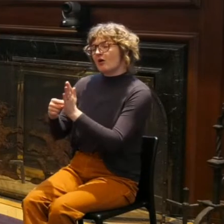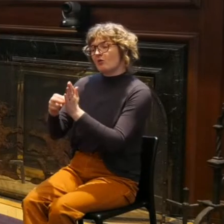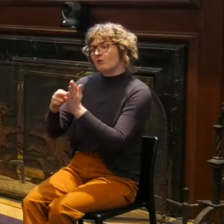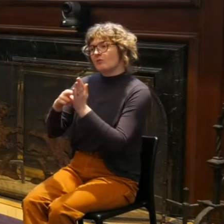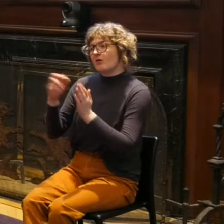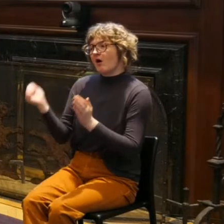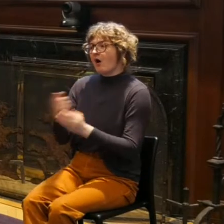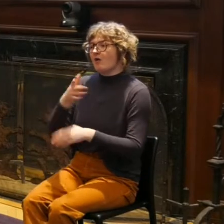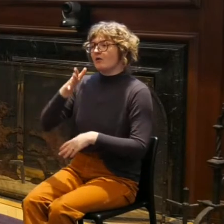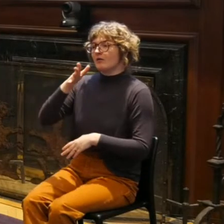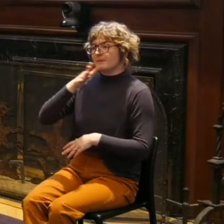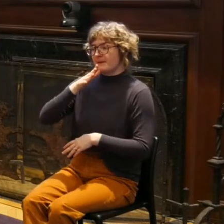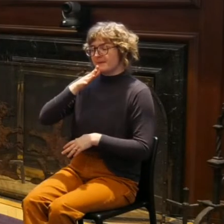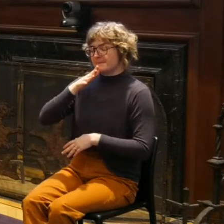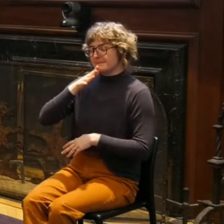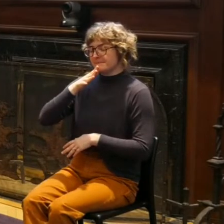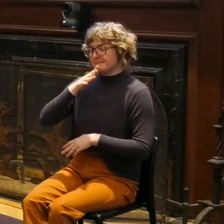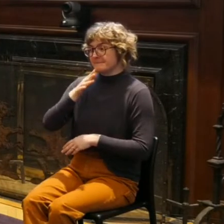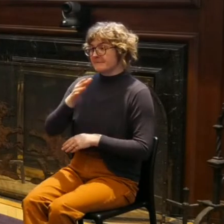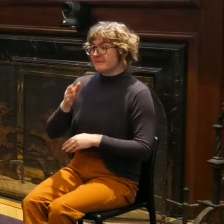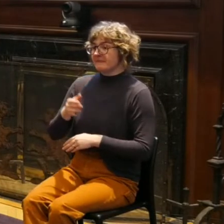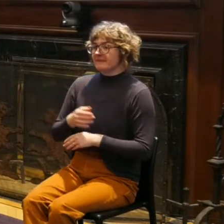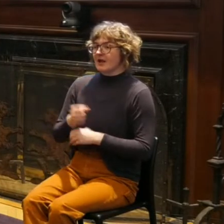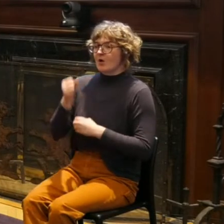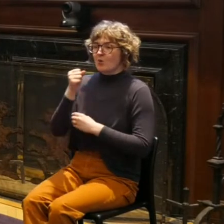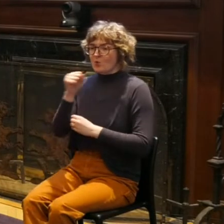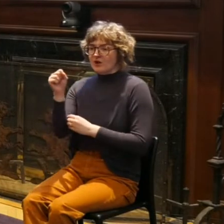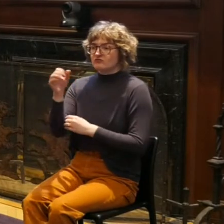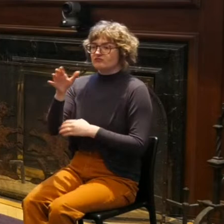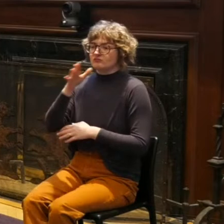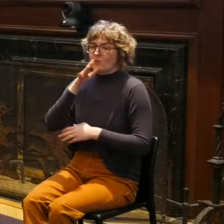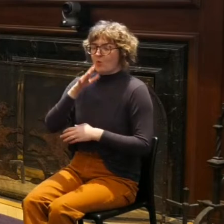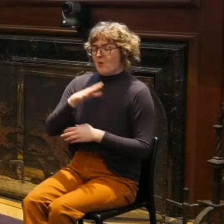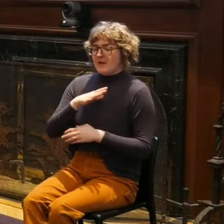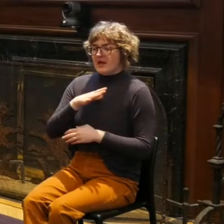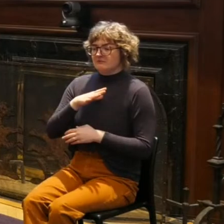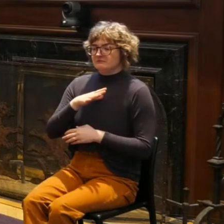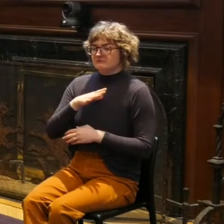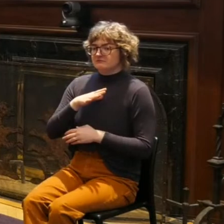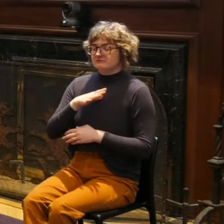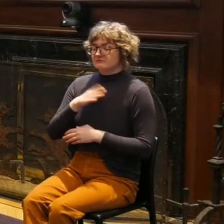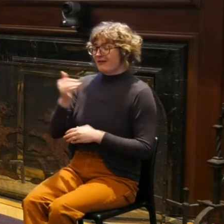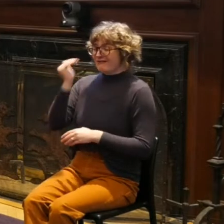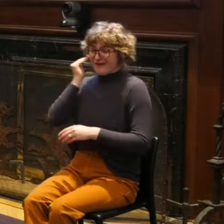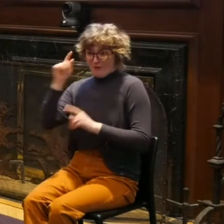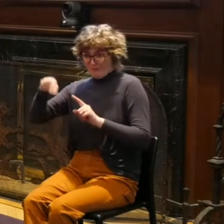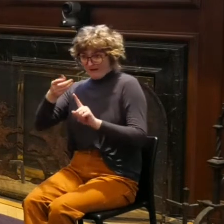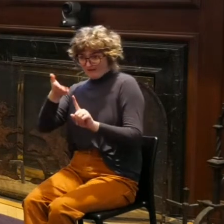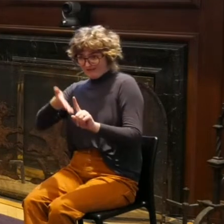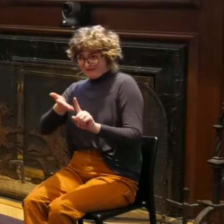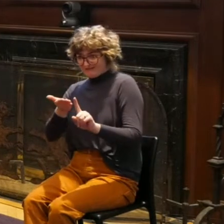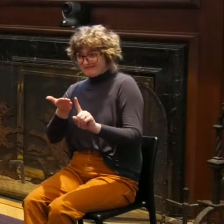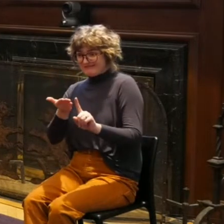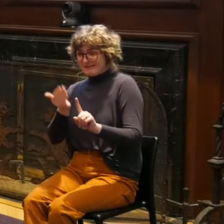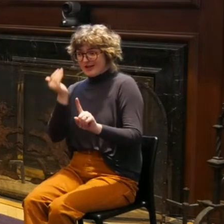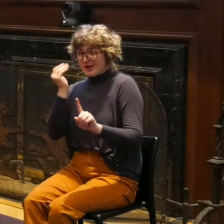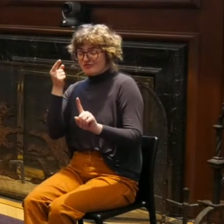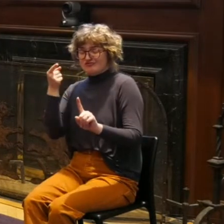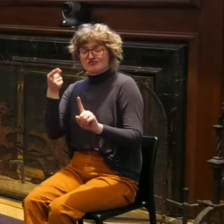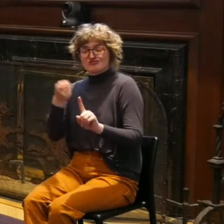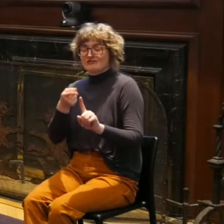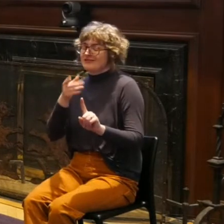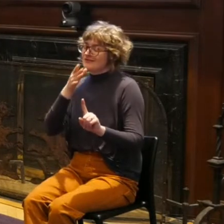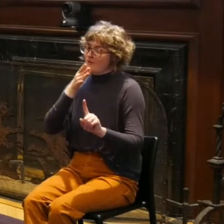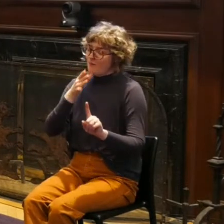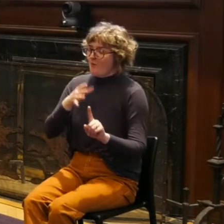the mothers. A righteous woman. You must not know about her. She is a